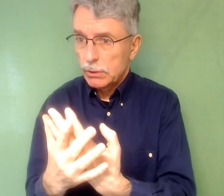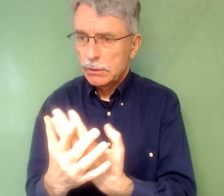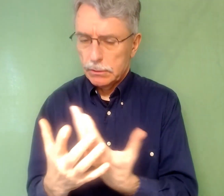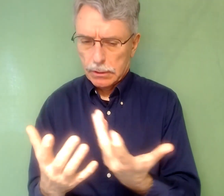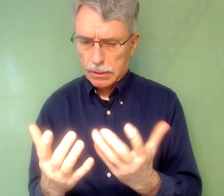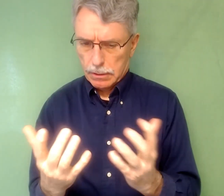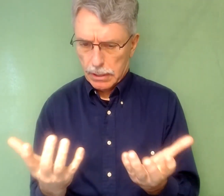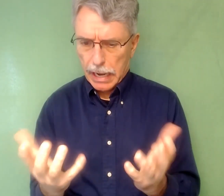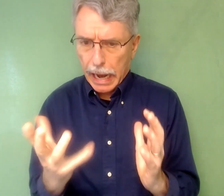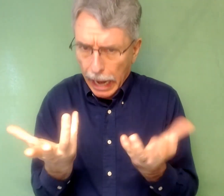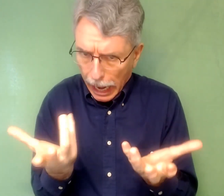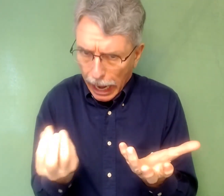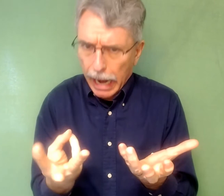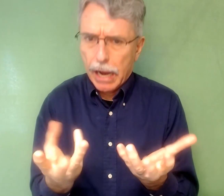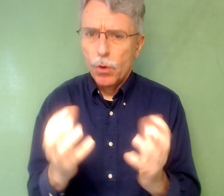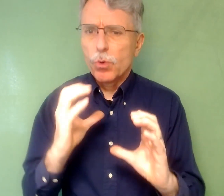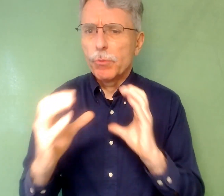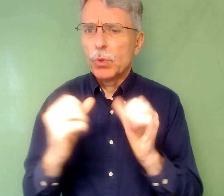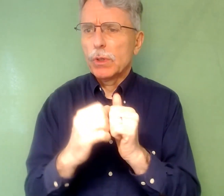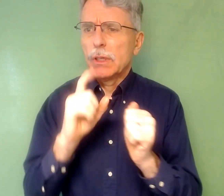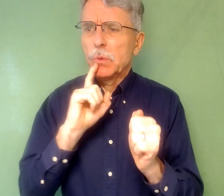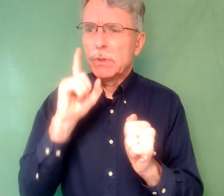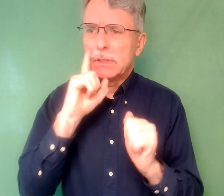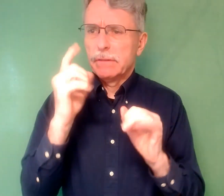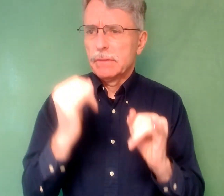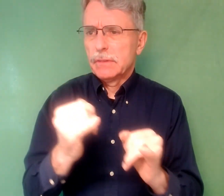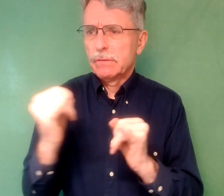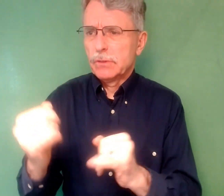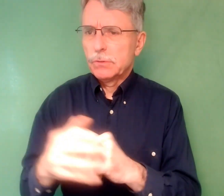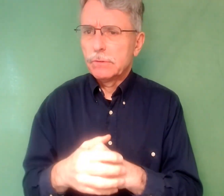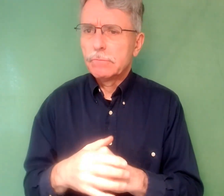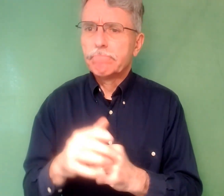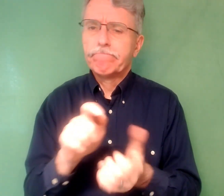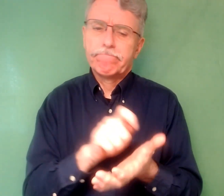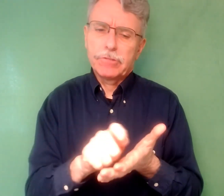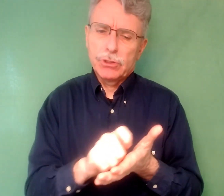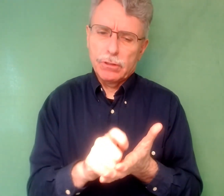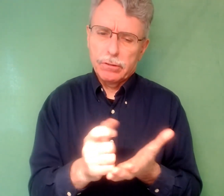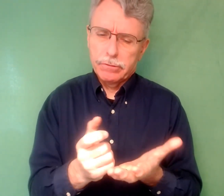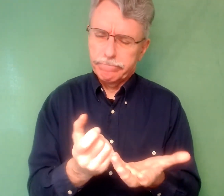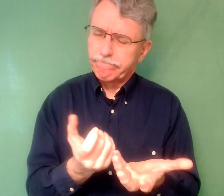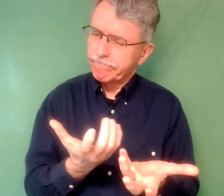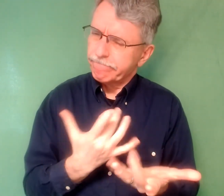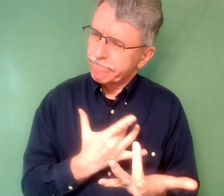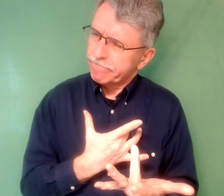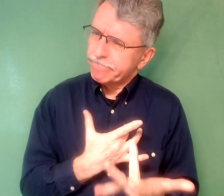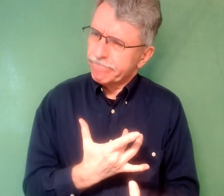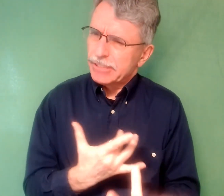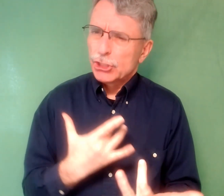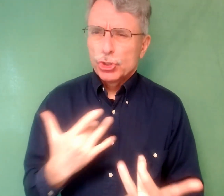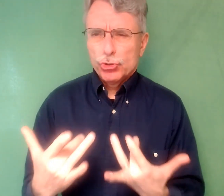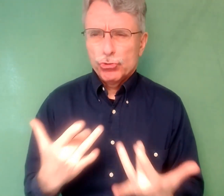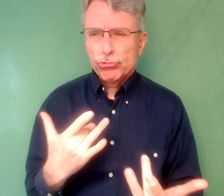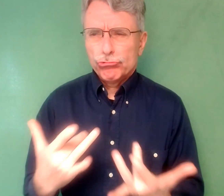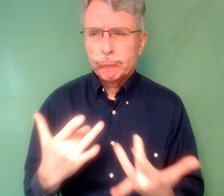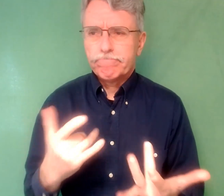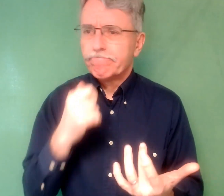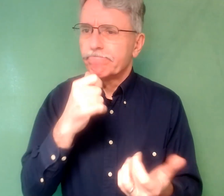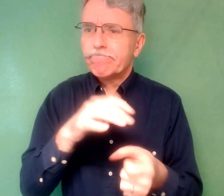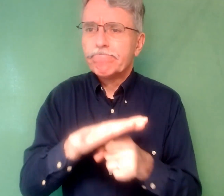may be at risk for behavioral disorders. Guthmann and Kolvitz recommend addressing the lack of evidence-based programs for this